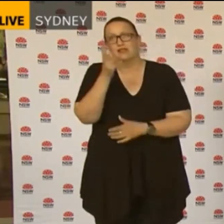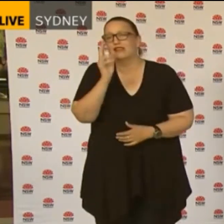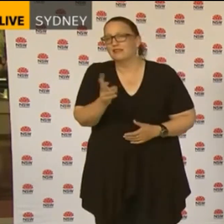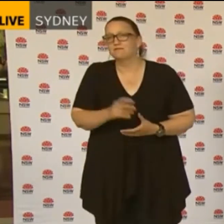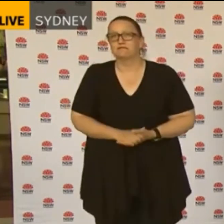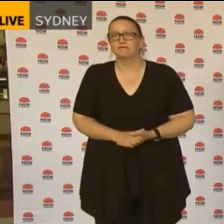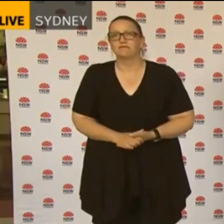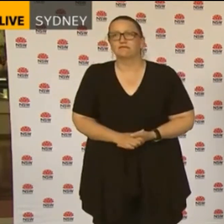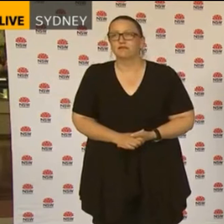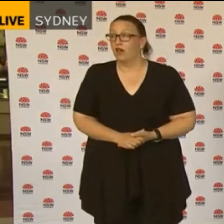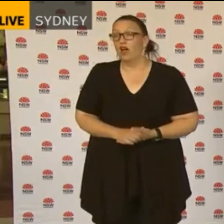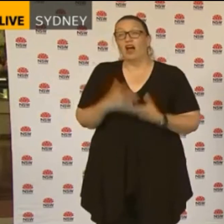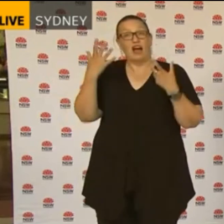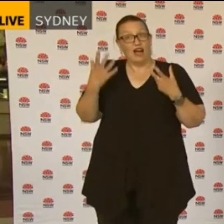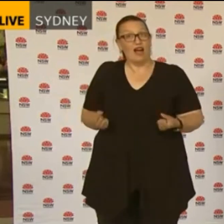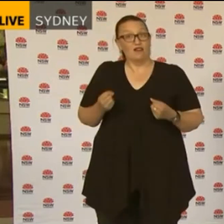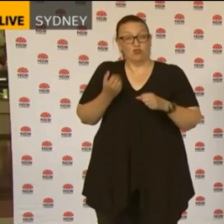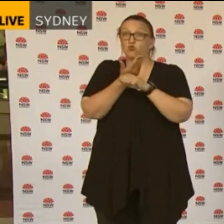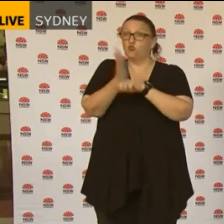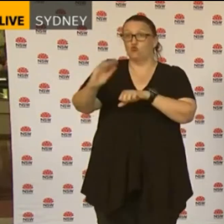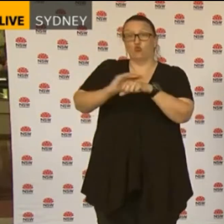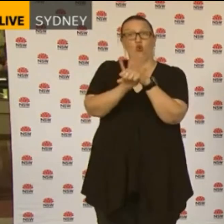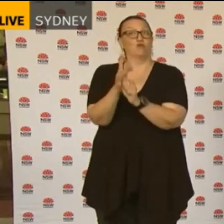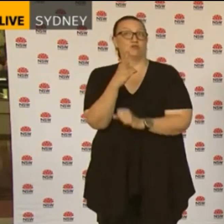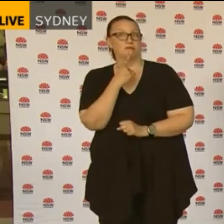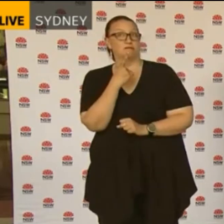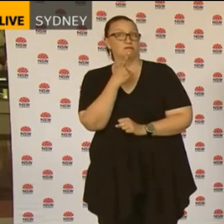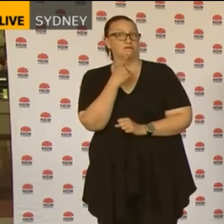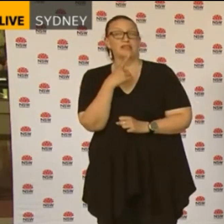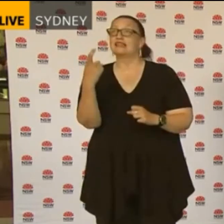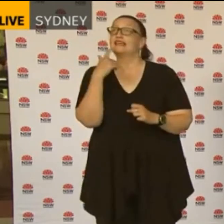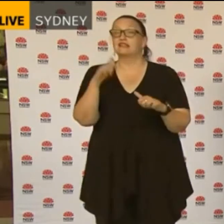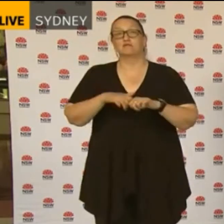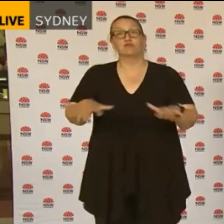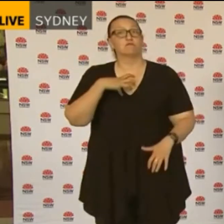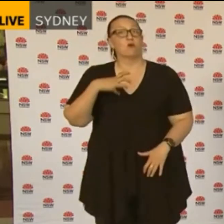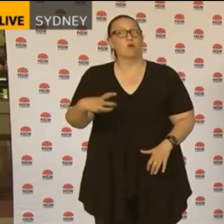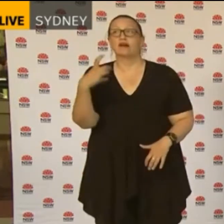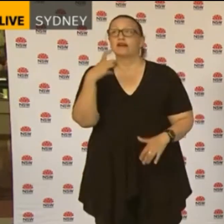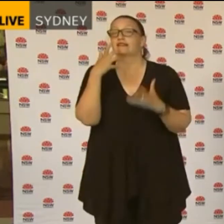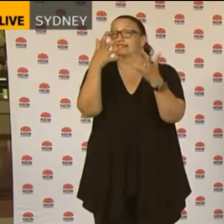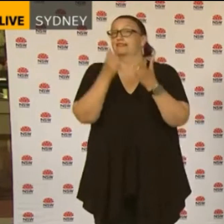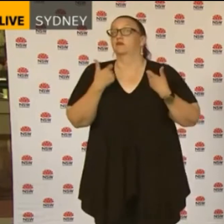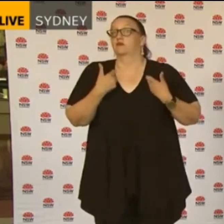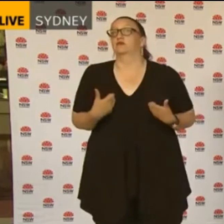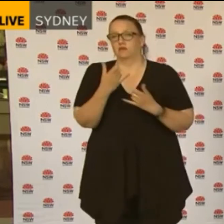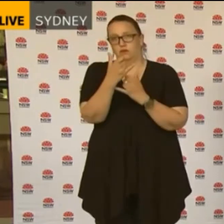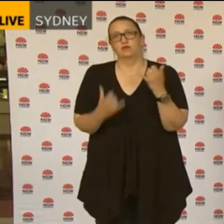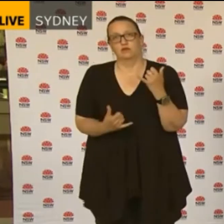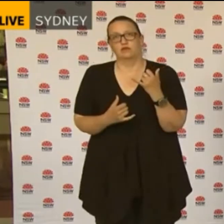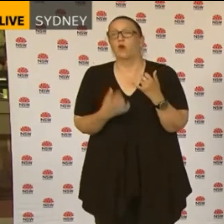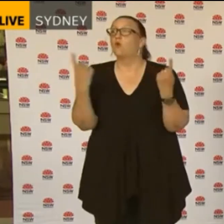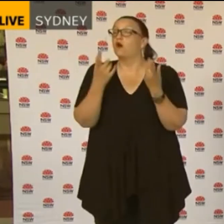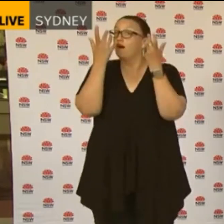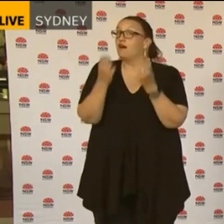are more contagious. And we know now that most people who get the virus, even in quarantine, will have those more contagious